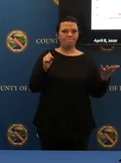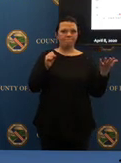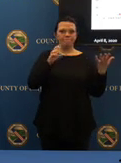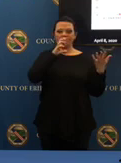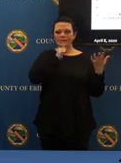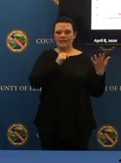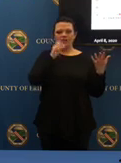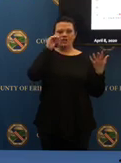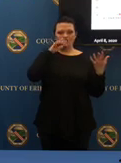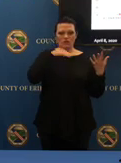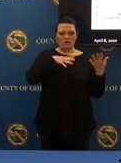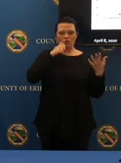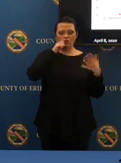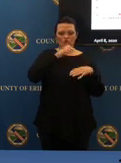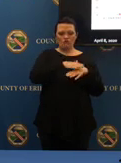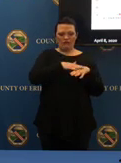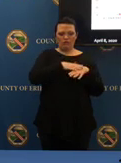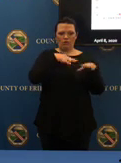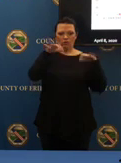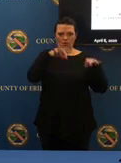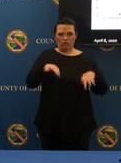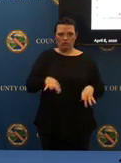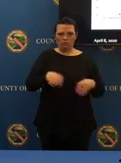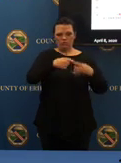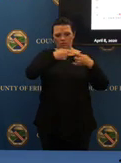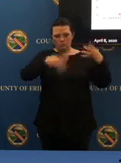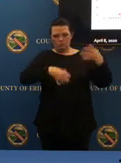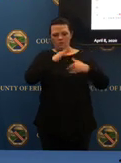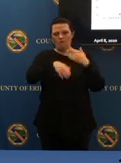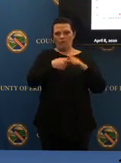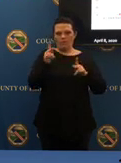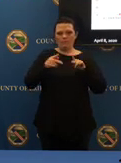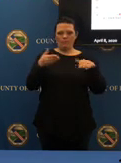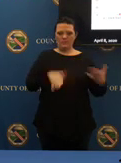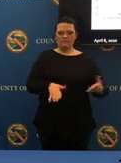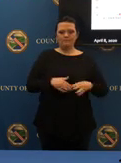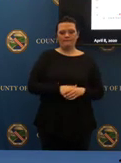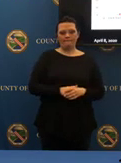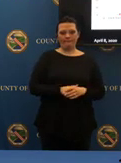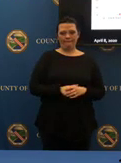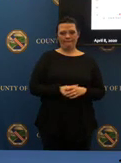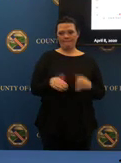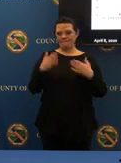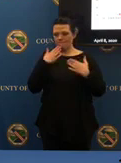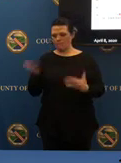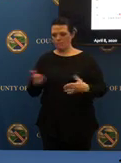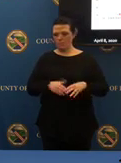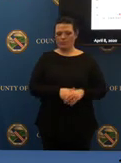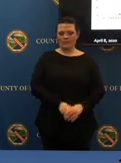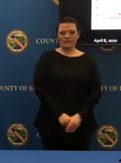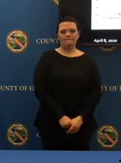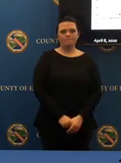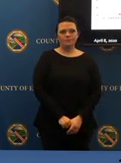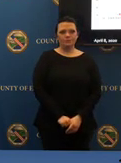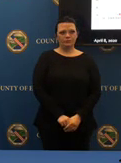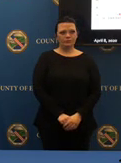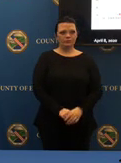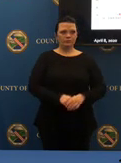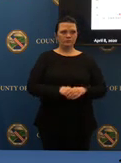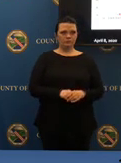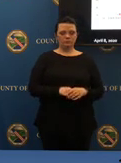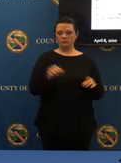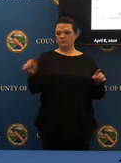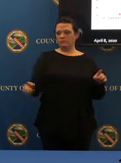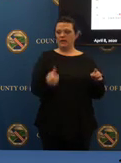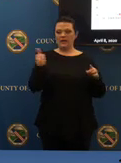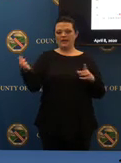age, gender, and racial breakdown of the individuals who have deceased. Thank you. Mm-hmm. Are there